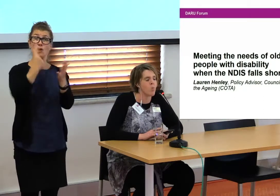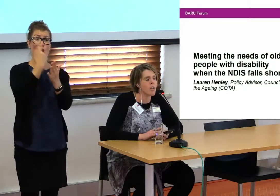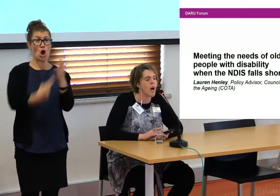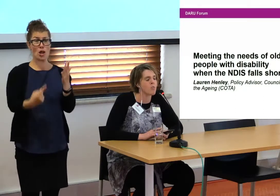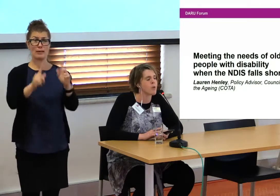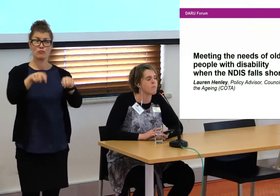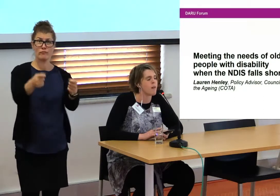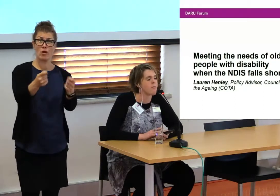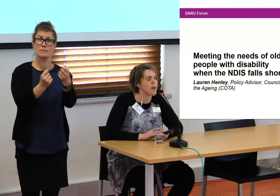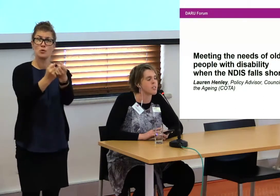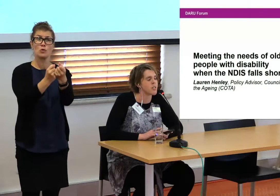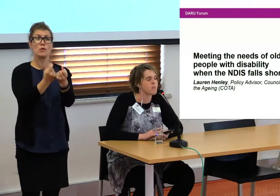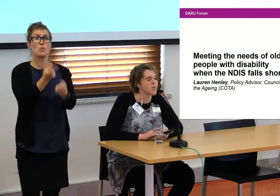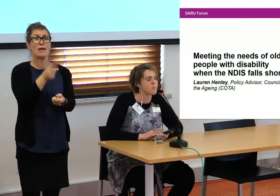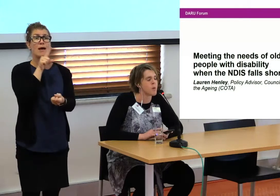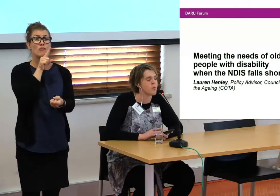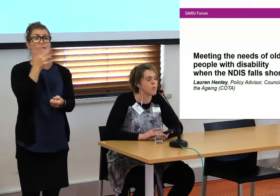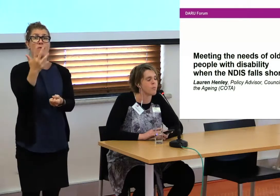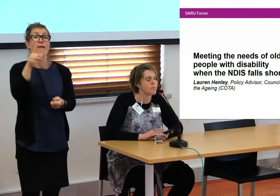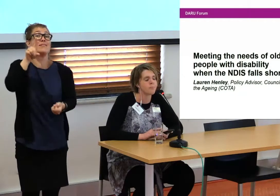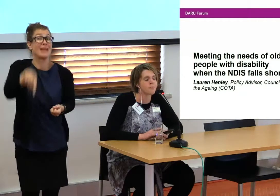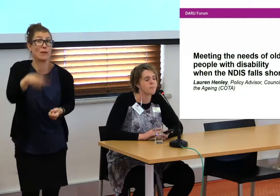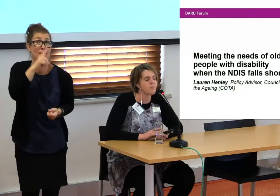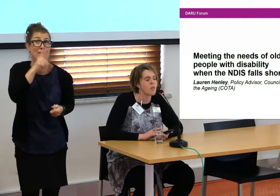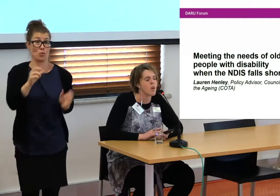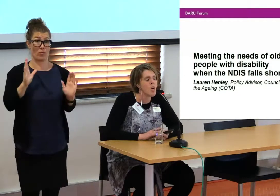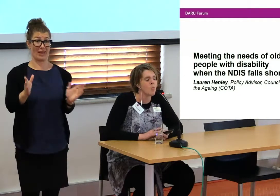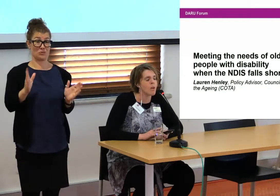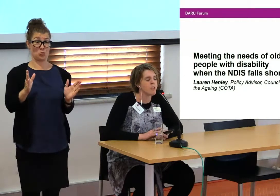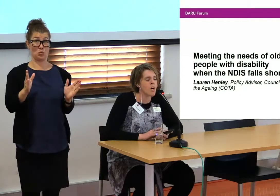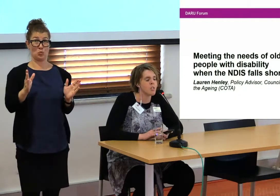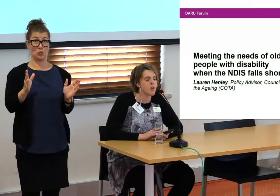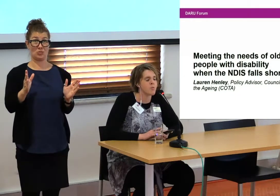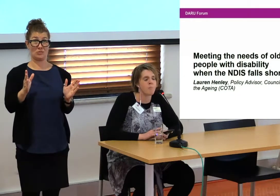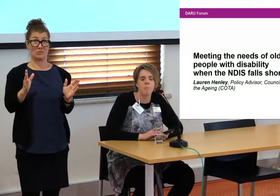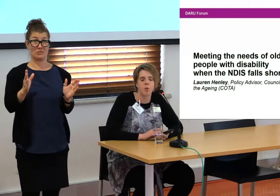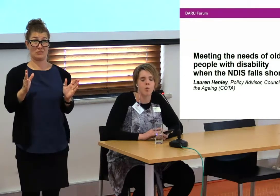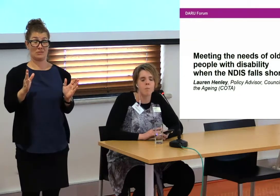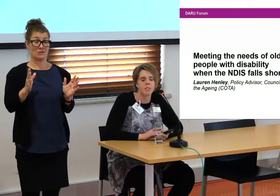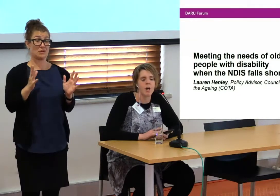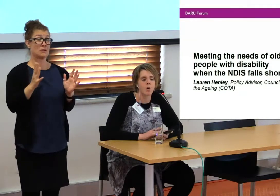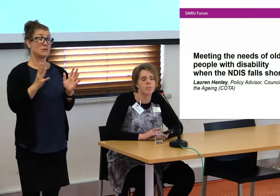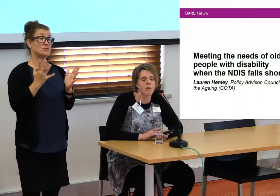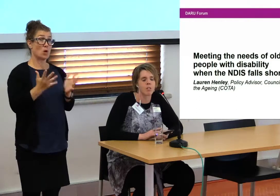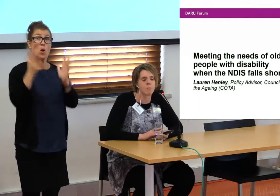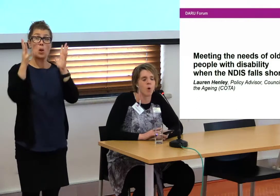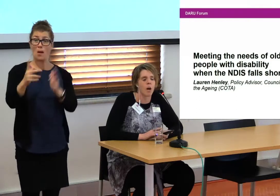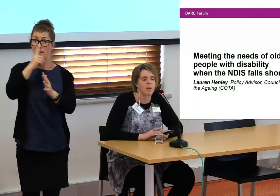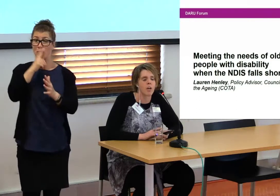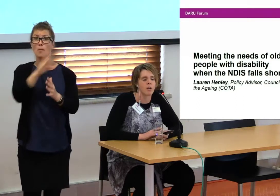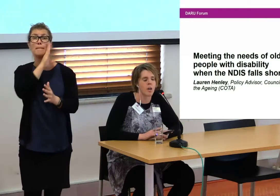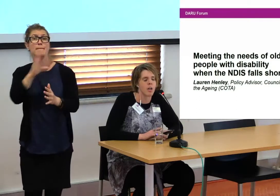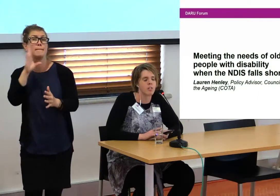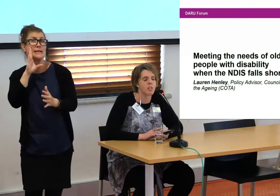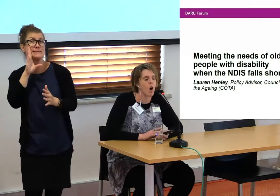around 105,000 of these people. One of the largest groups of people who will miss out on receiving support under